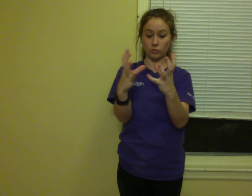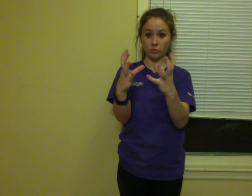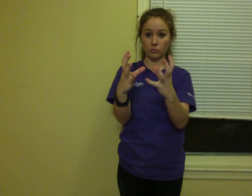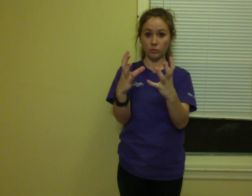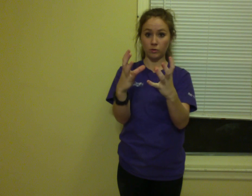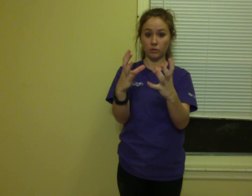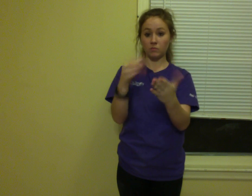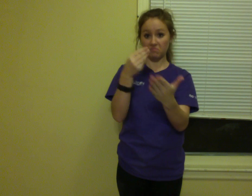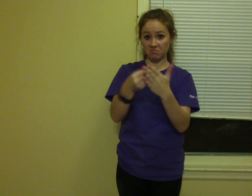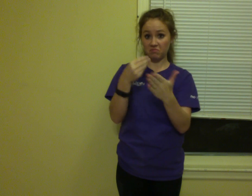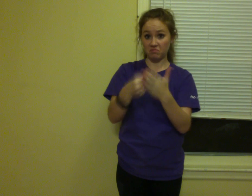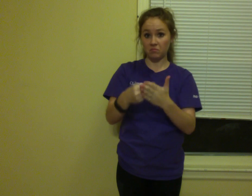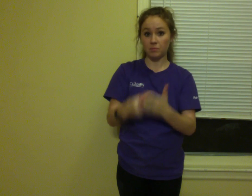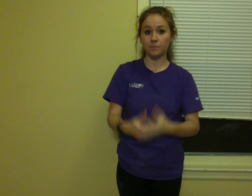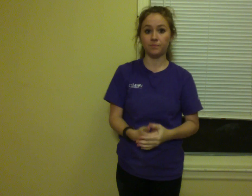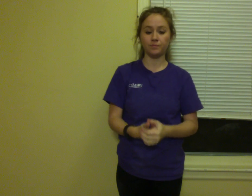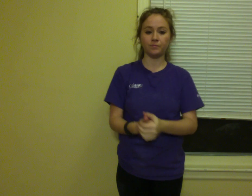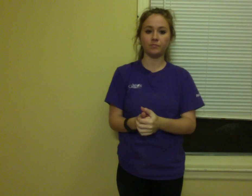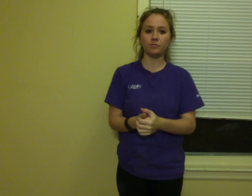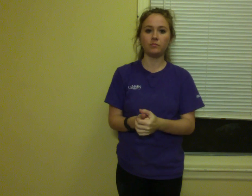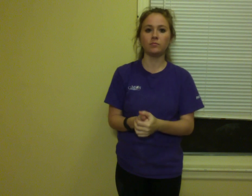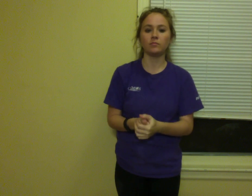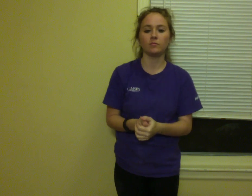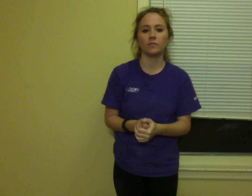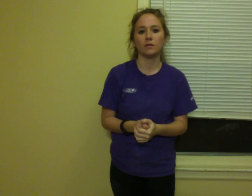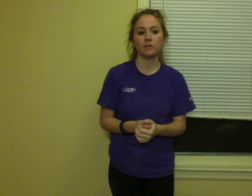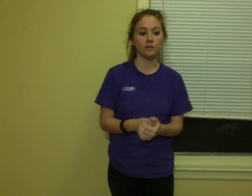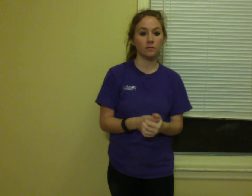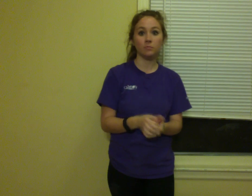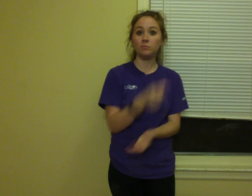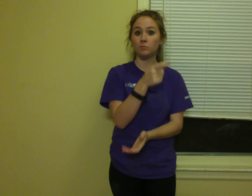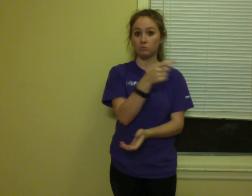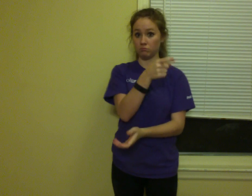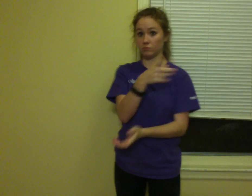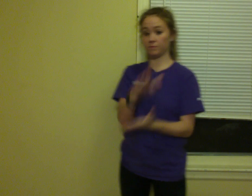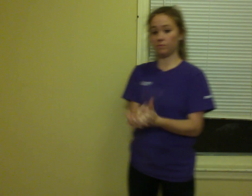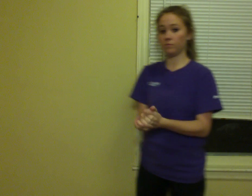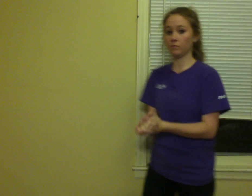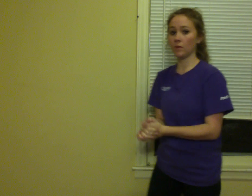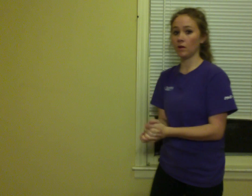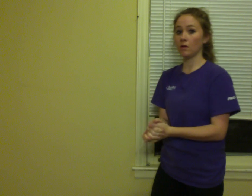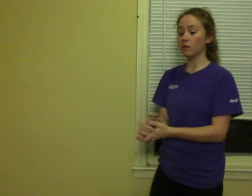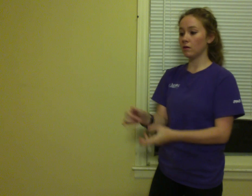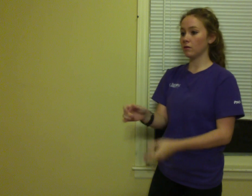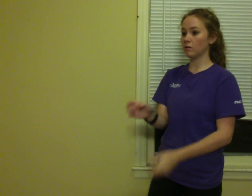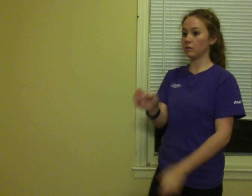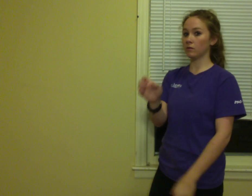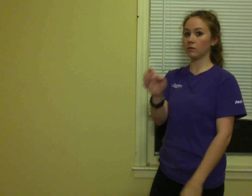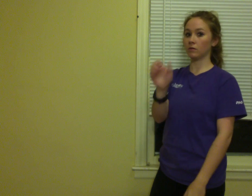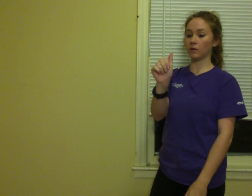society. Aristotle said that a government made up of middle-income people has the best chance to be